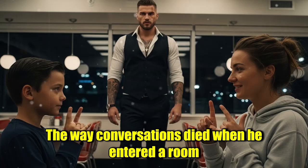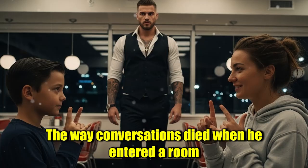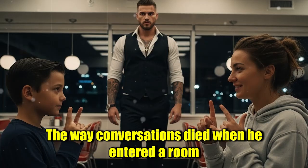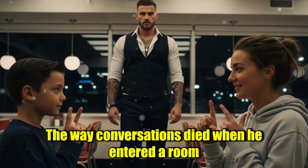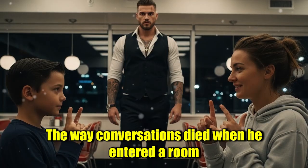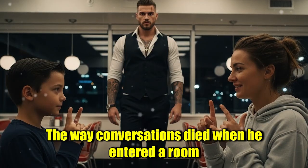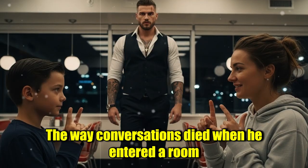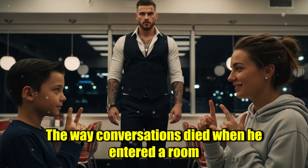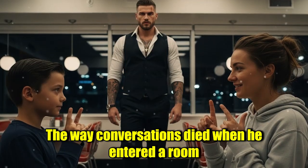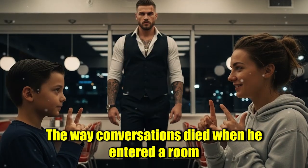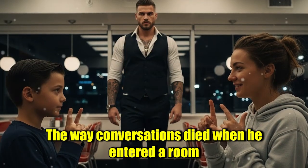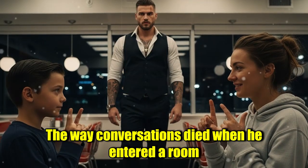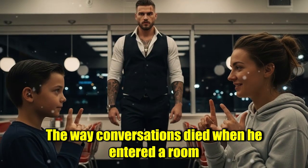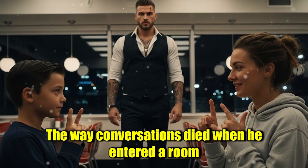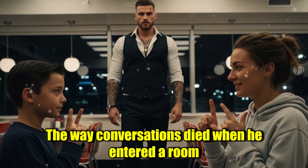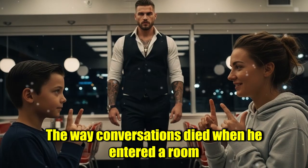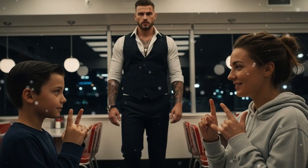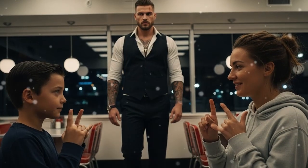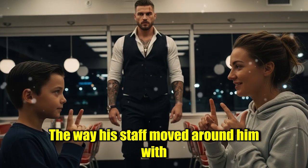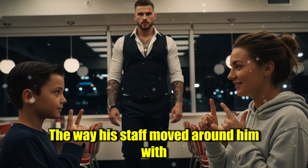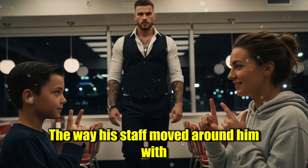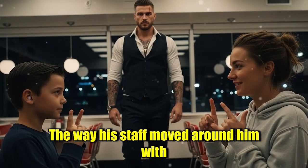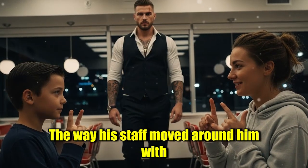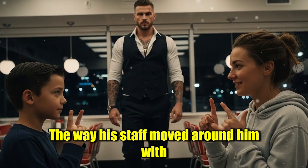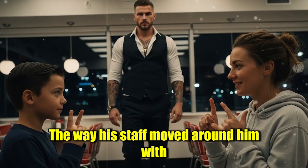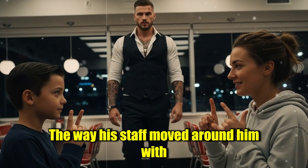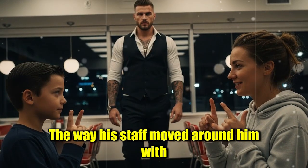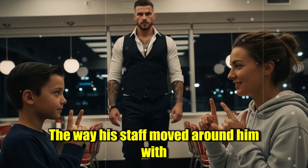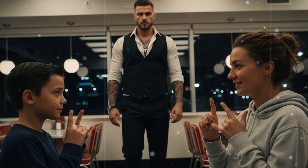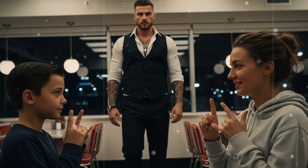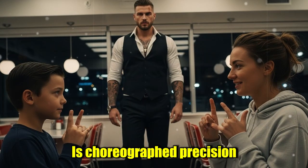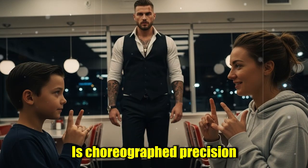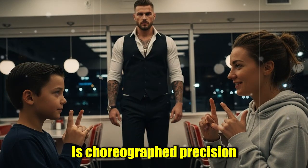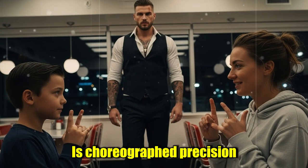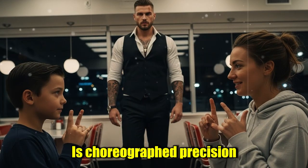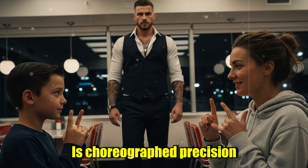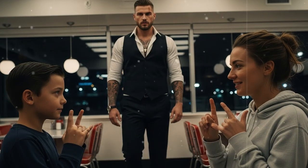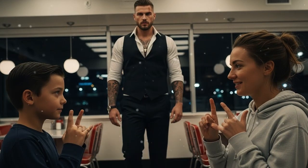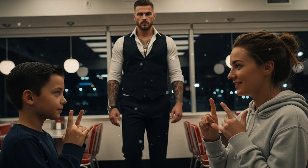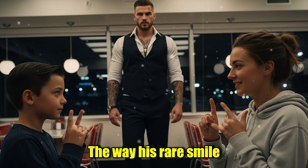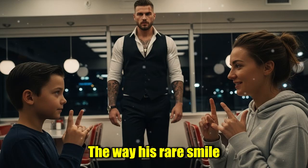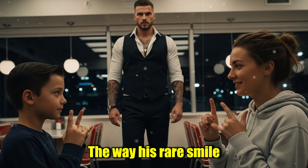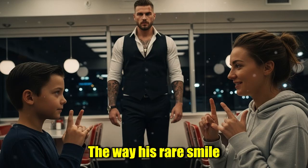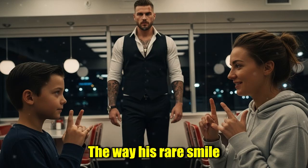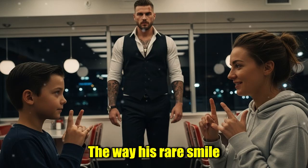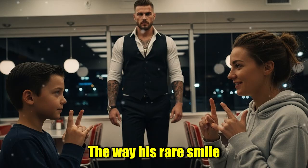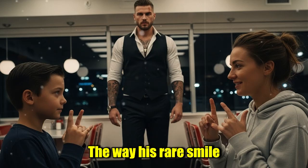way conversations died when he entered a room, the way his staff moved around him with choreographed precision, the way his rare